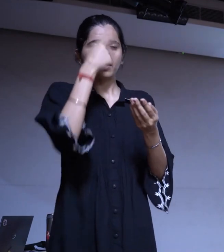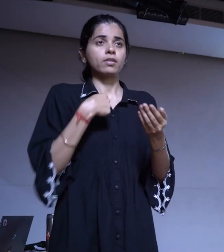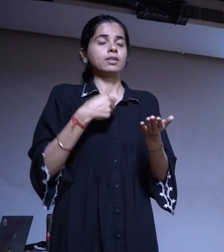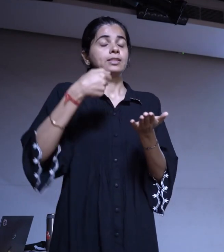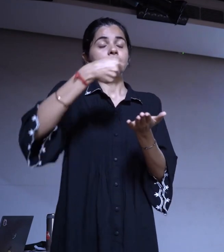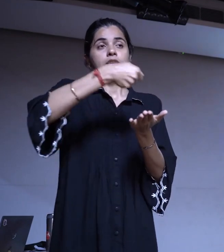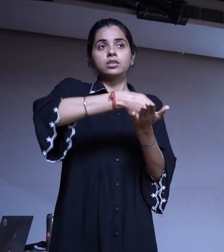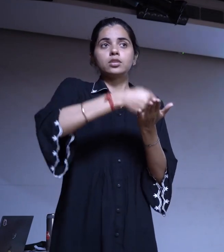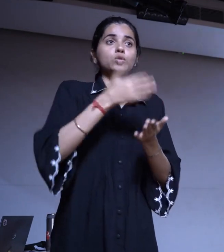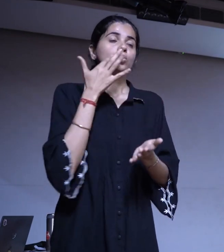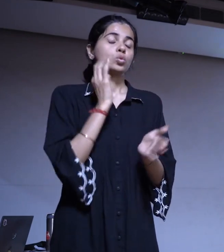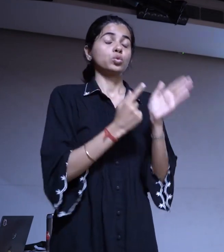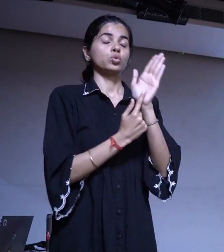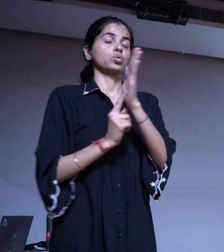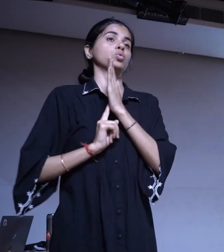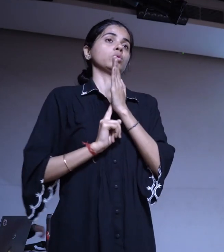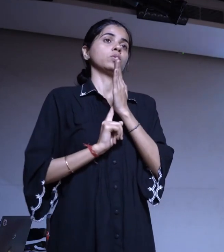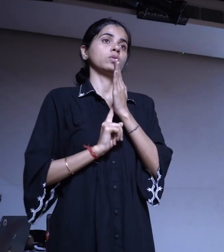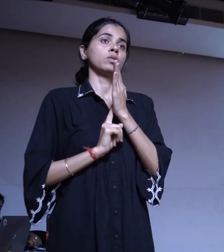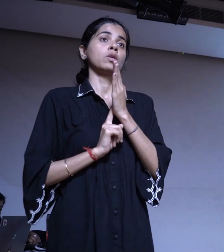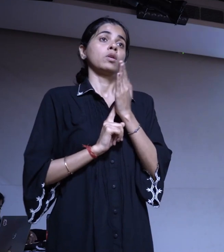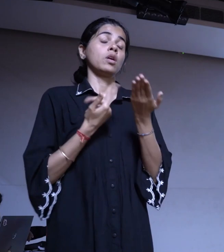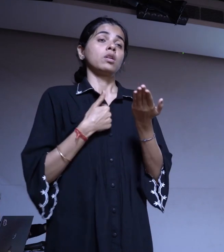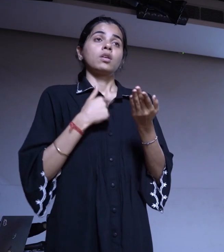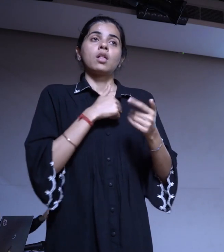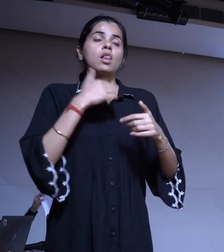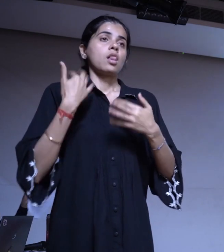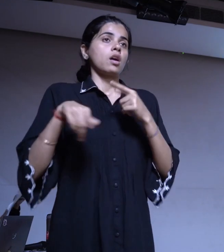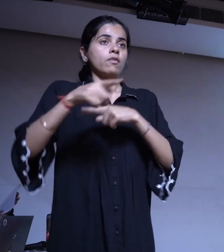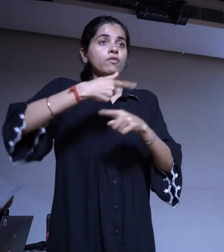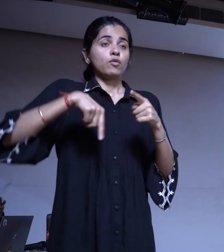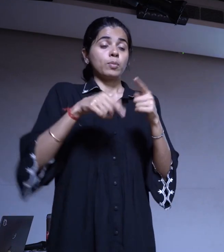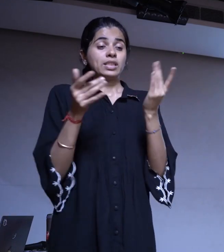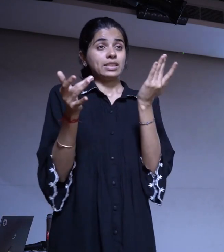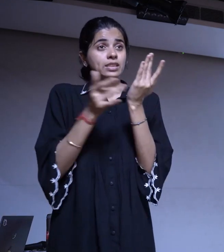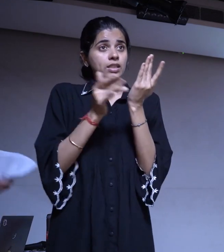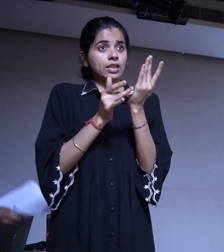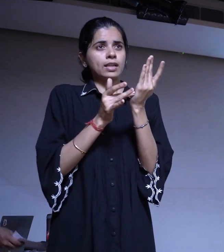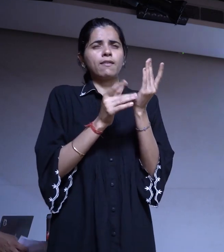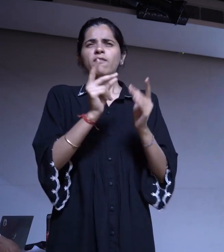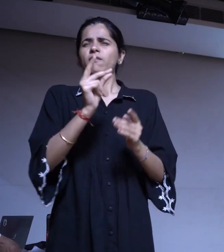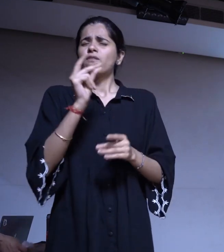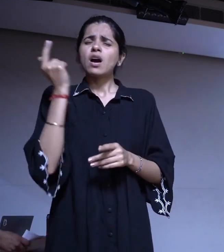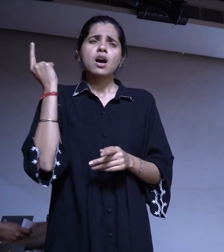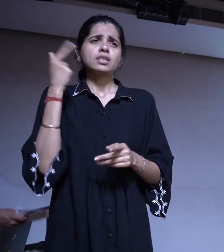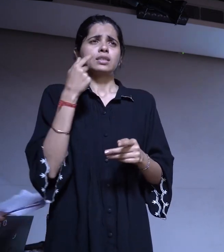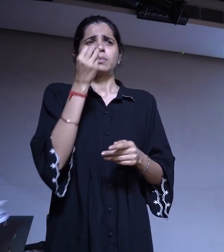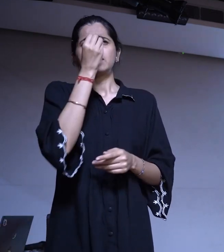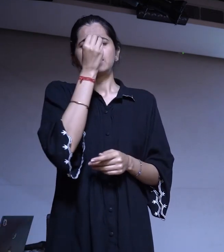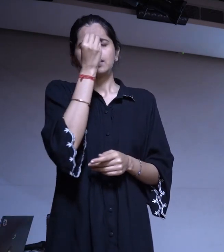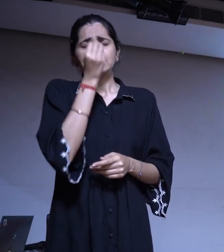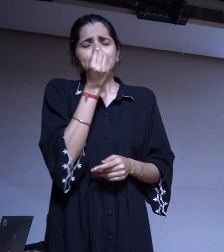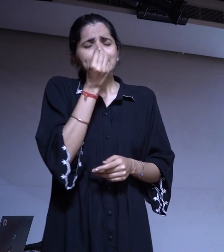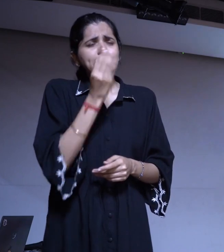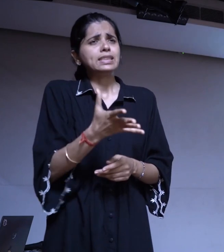ground might be quite different and so we wanted to go ahead and use technology to develop something which was quick easy to